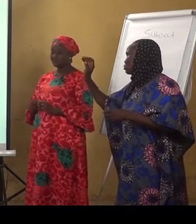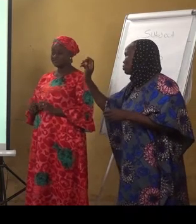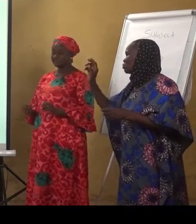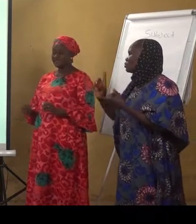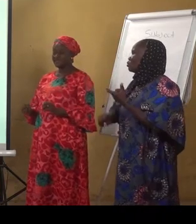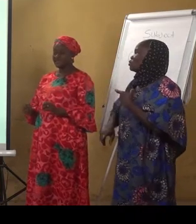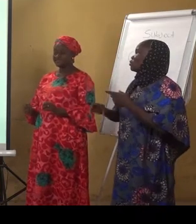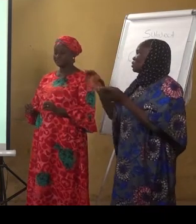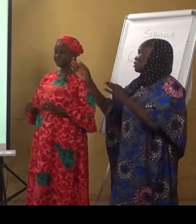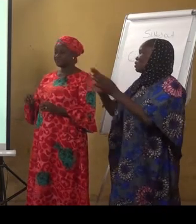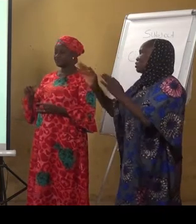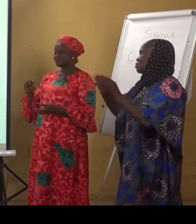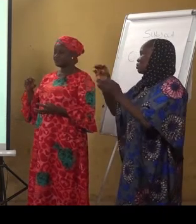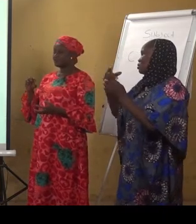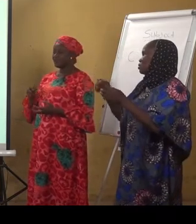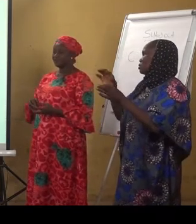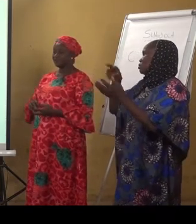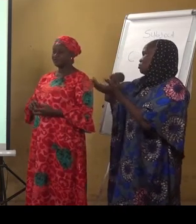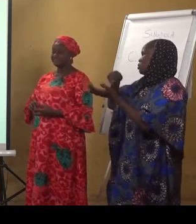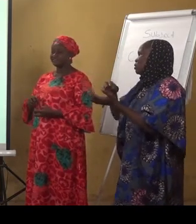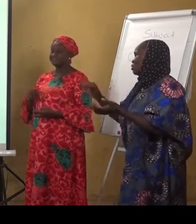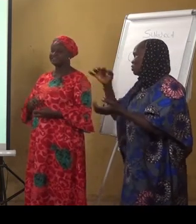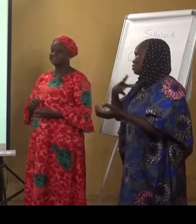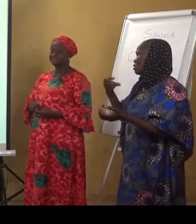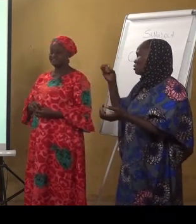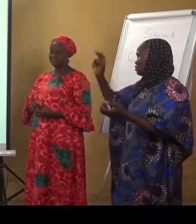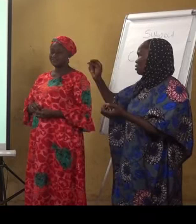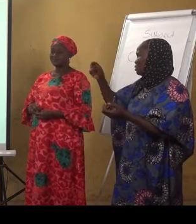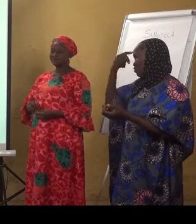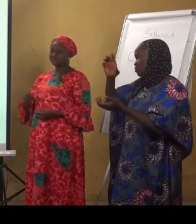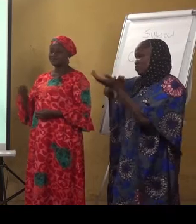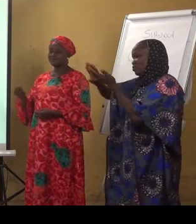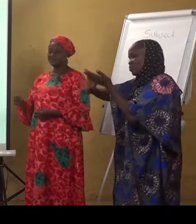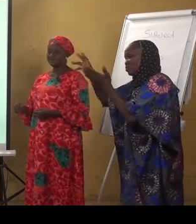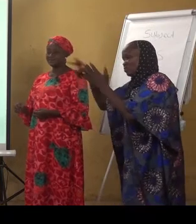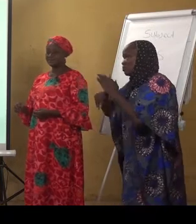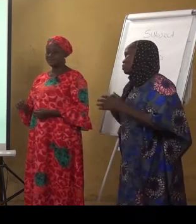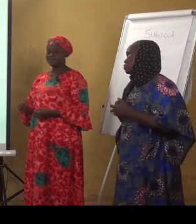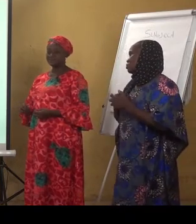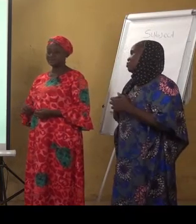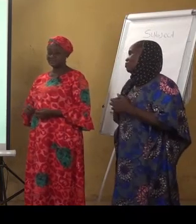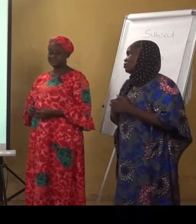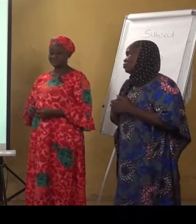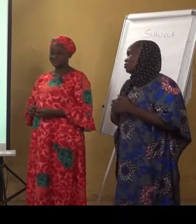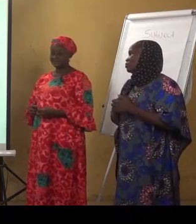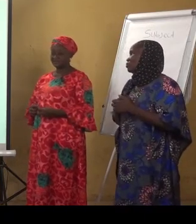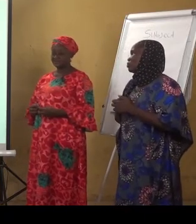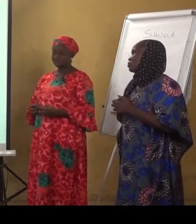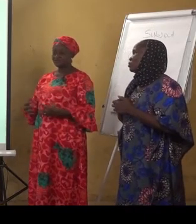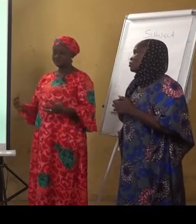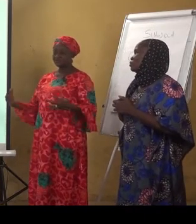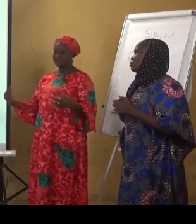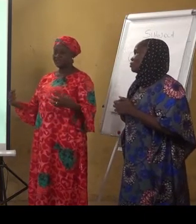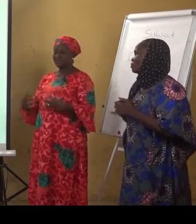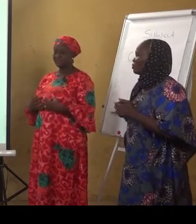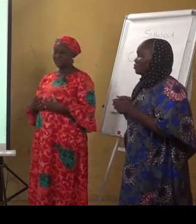Paul wrote this letter to make Philemon see the need of forgiving his servant,